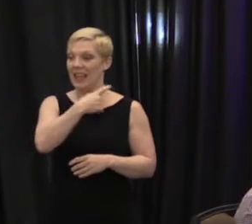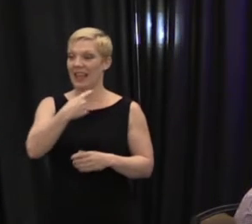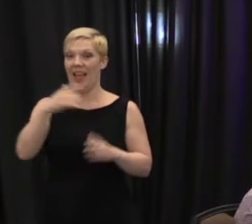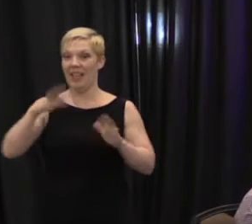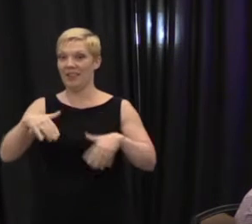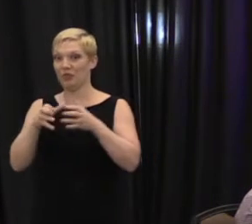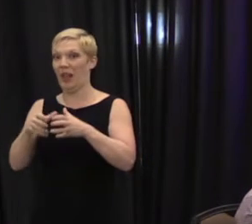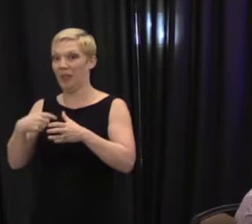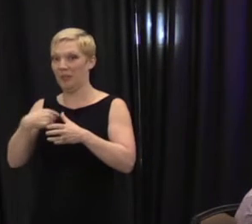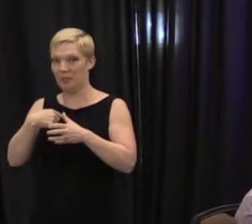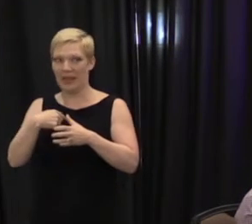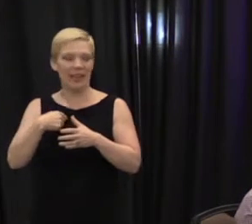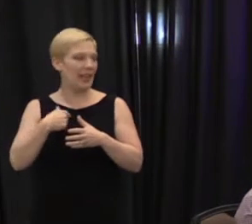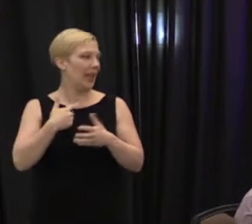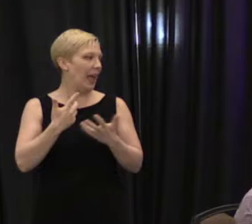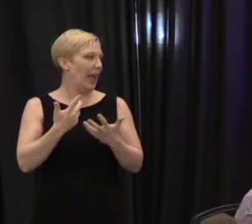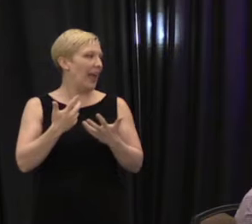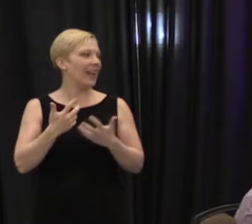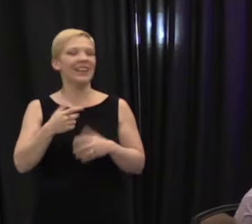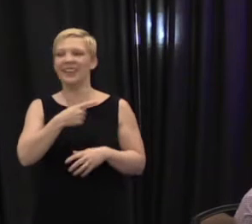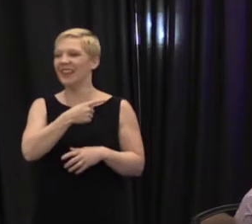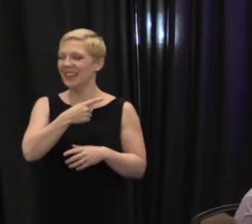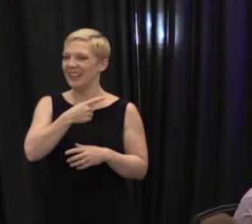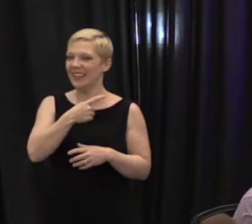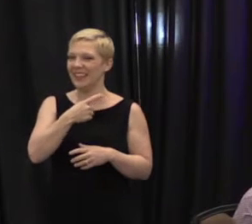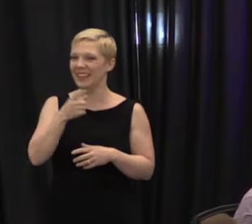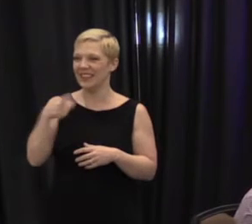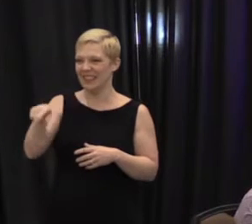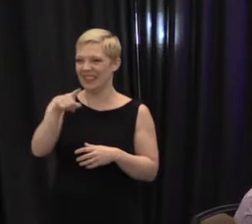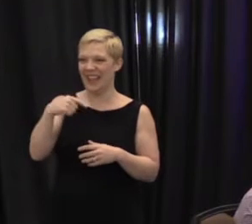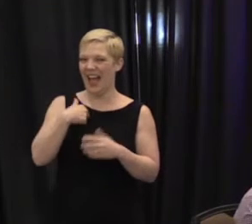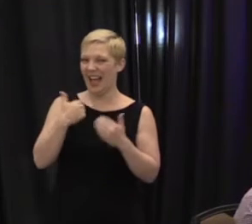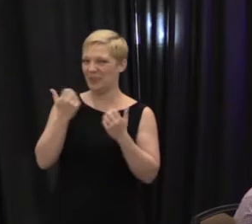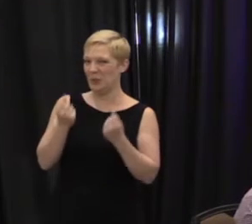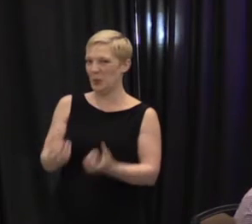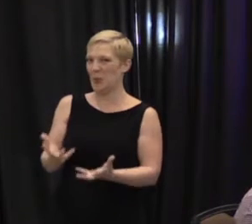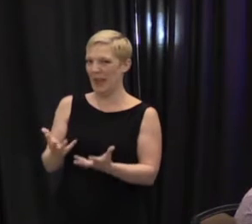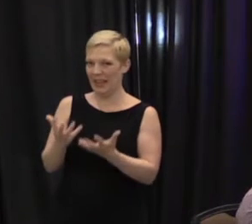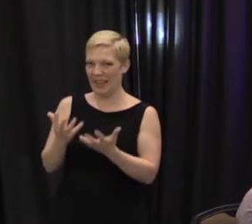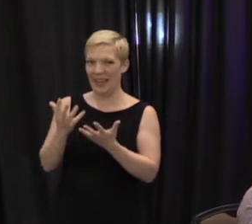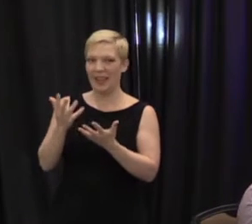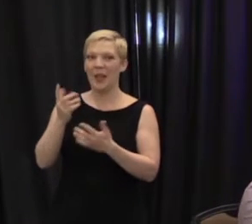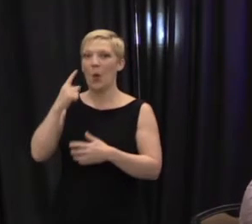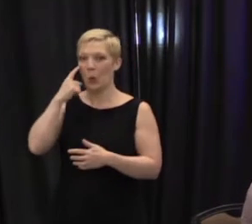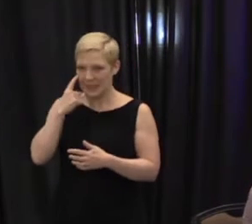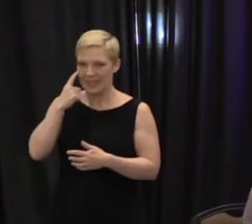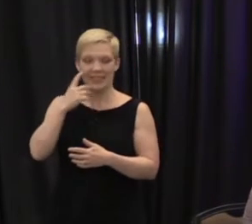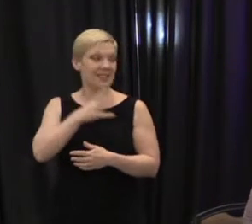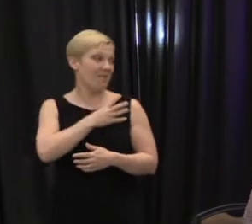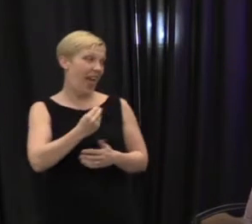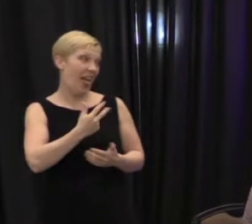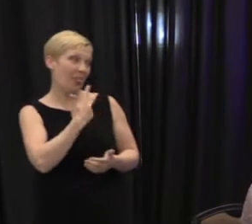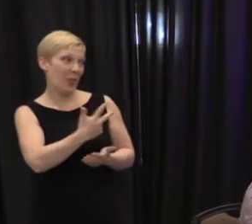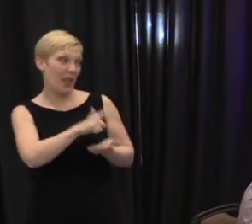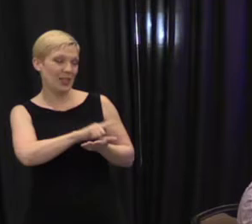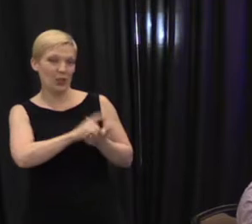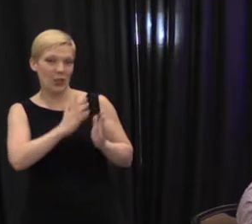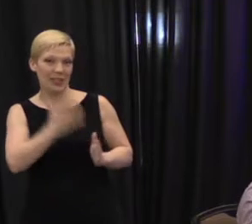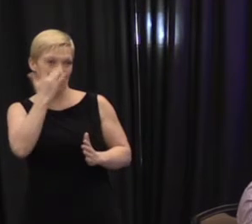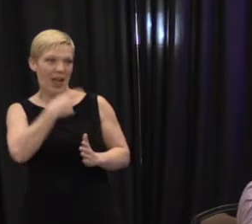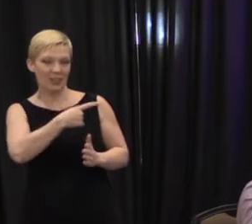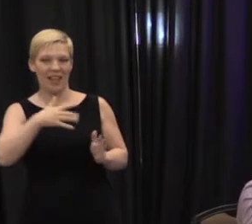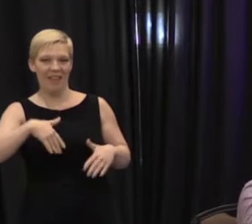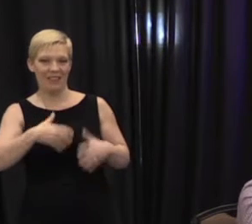How am I doing on time? I have too many witnesses. You also, I think, have 3 lawyers at this table. Yes, well, there is